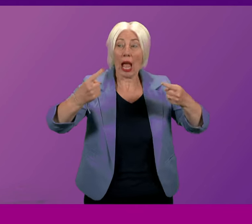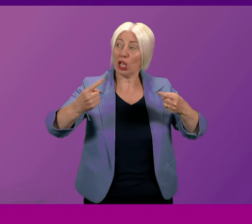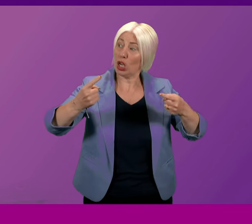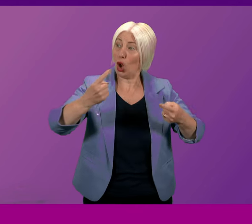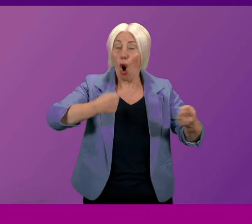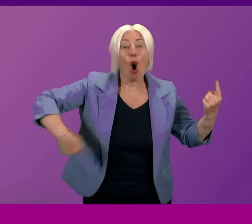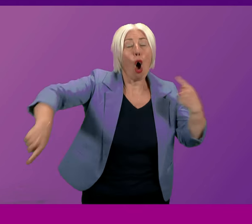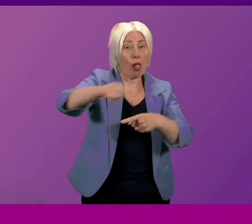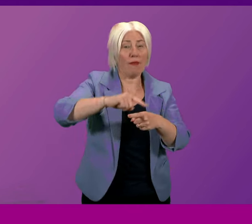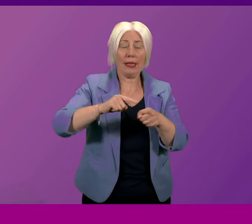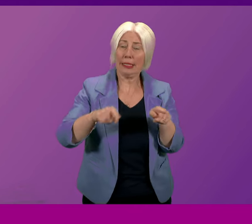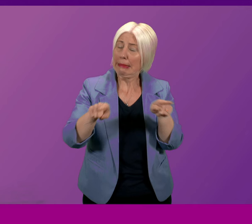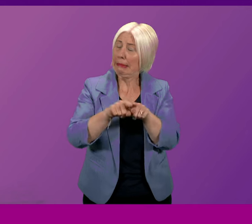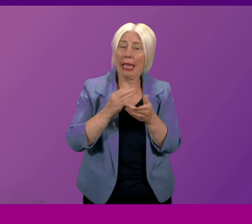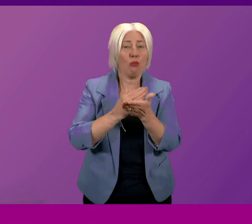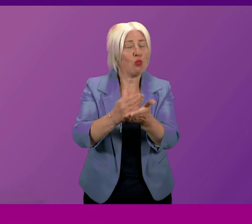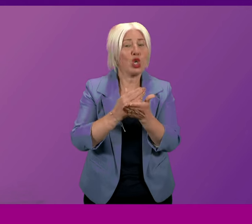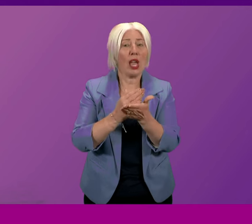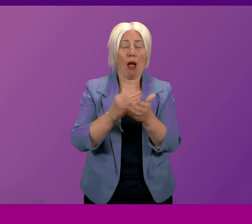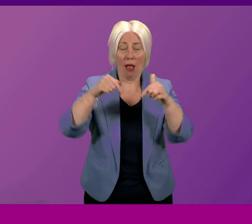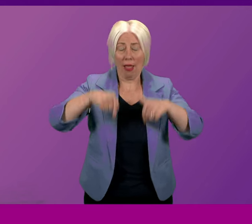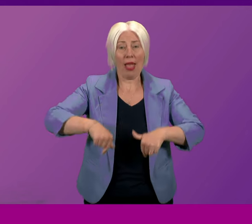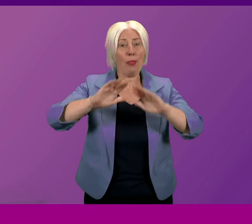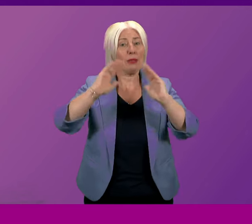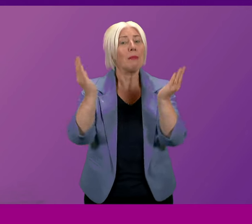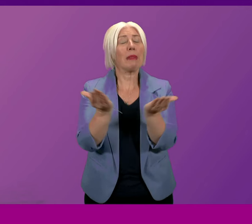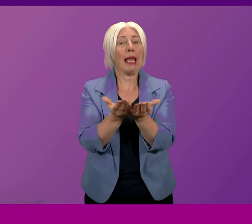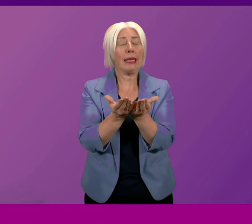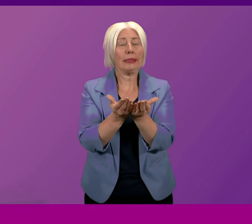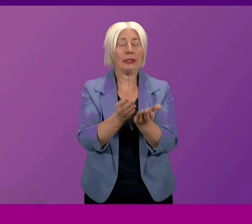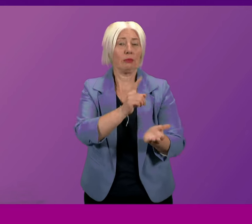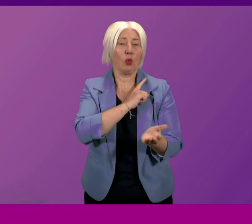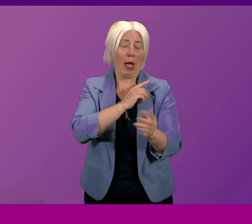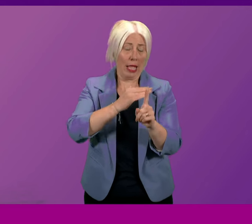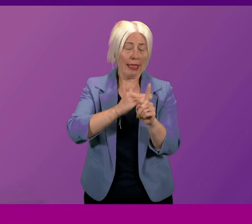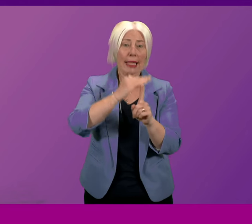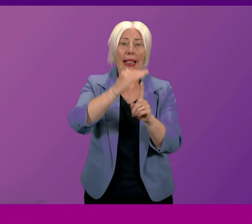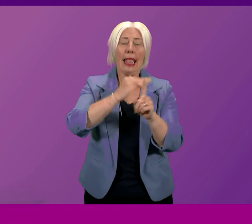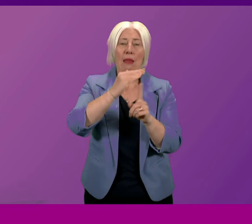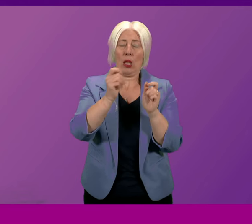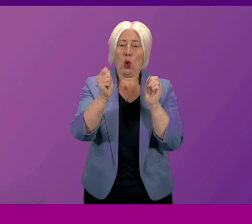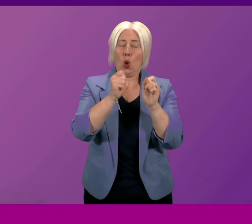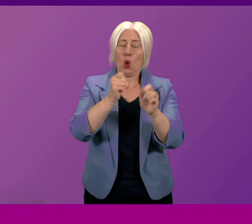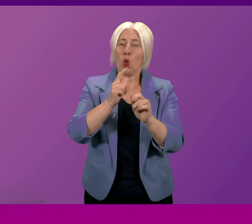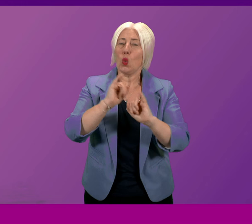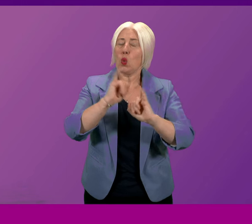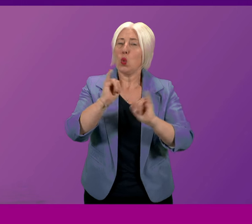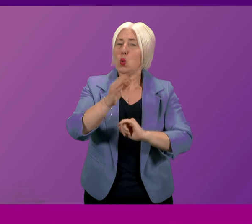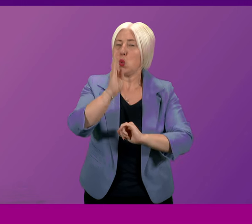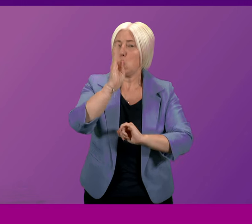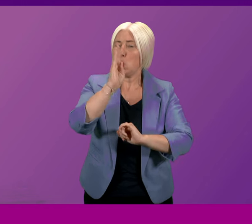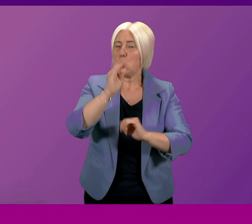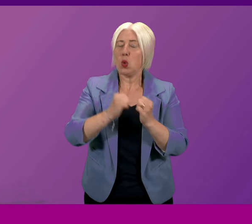share as inhabitants of a planet whose climate is changing dangerously and whose biodiversity is